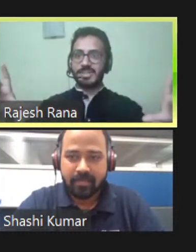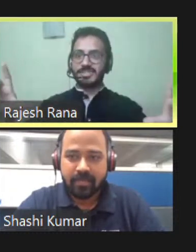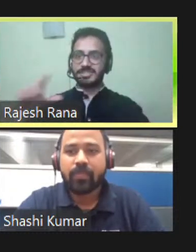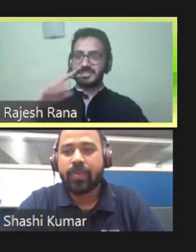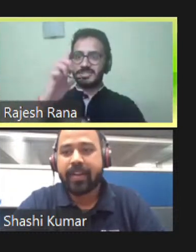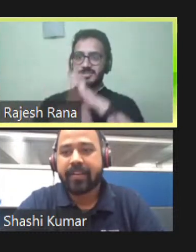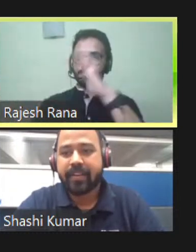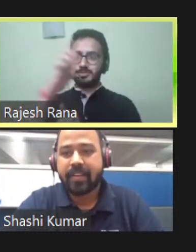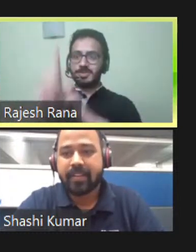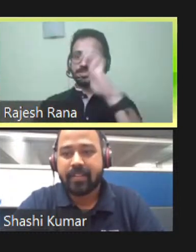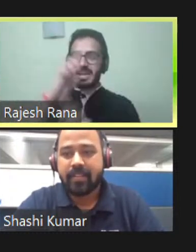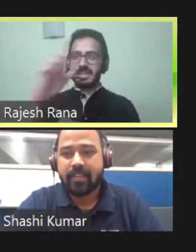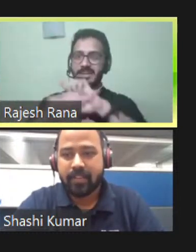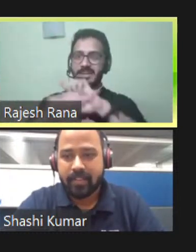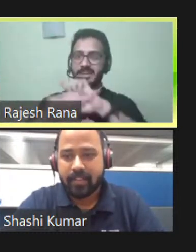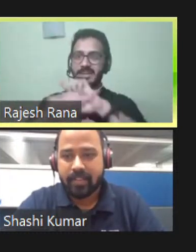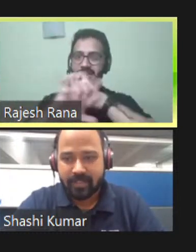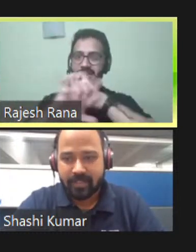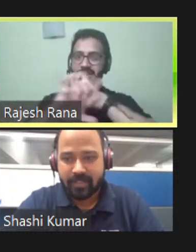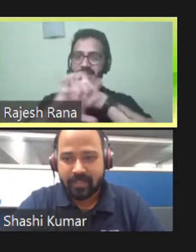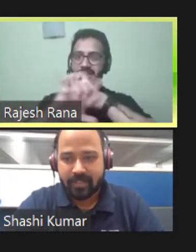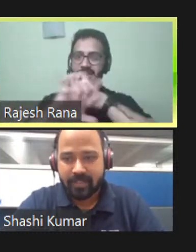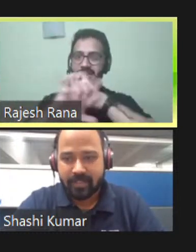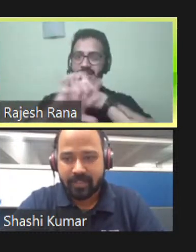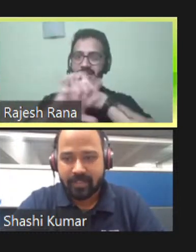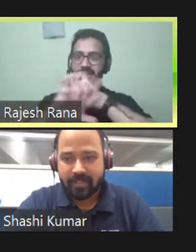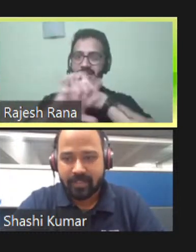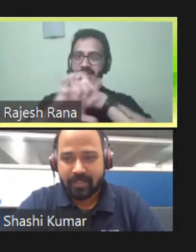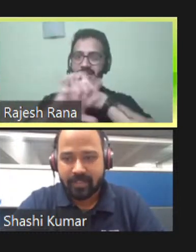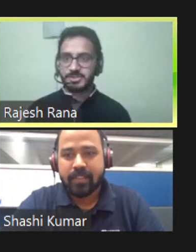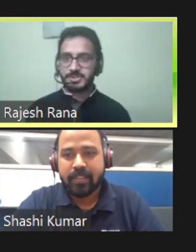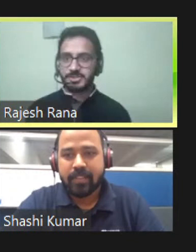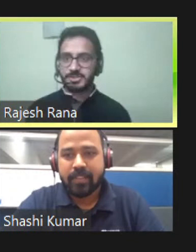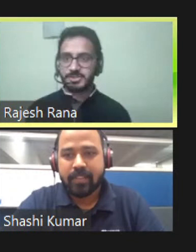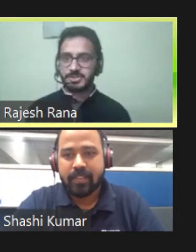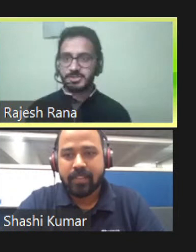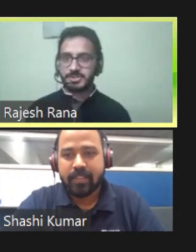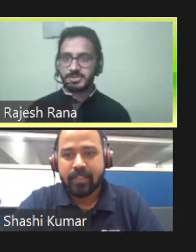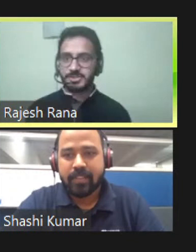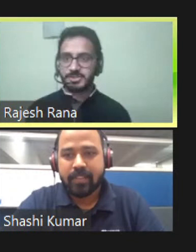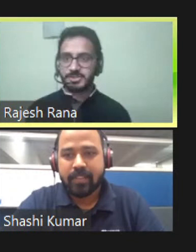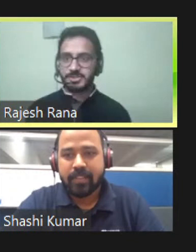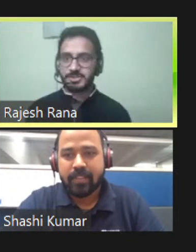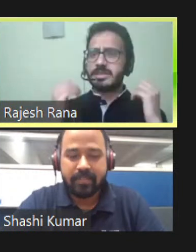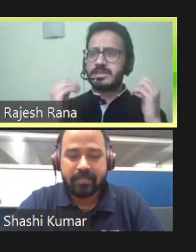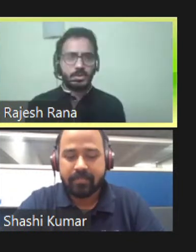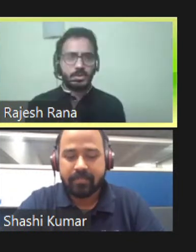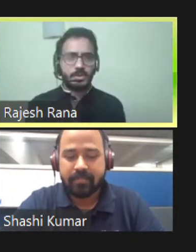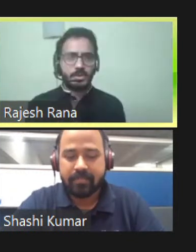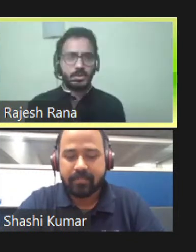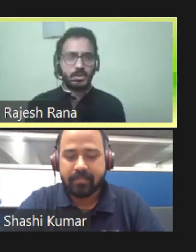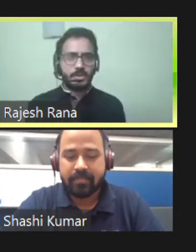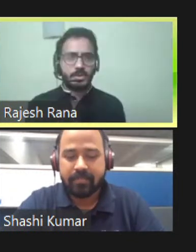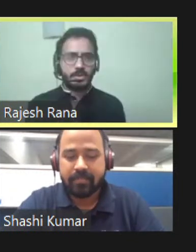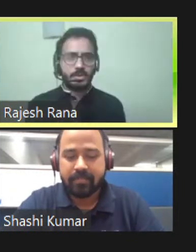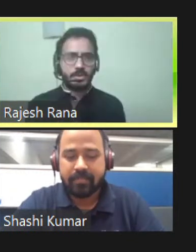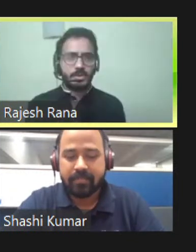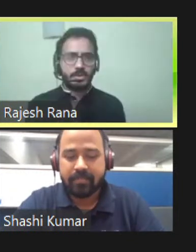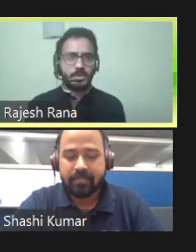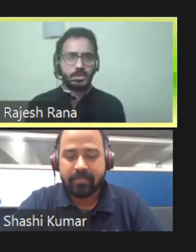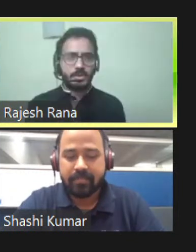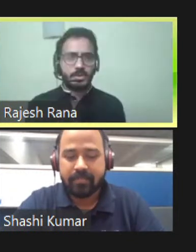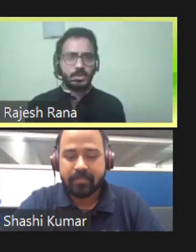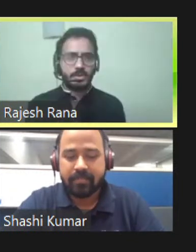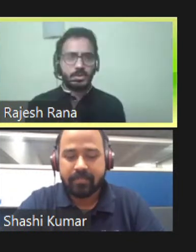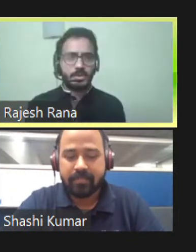language. So it should be sign language. So this, so you can say that they supported. More important